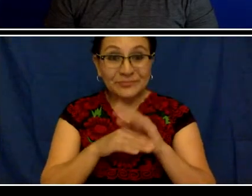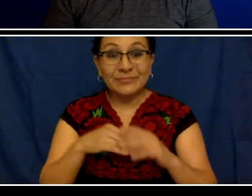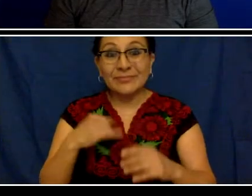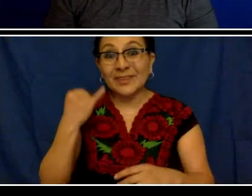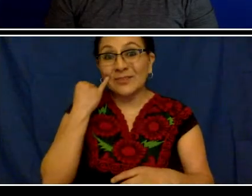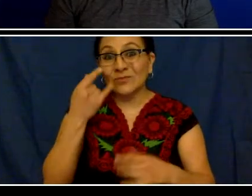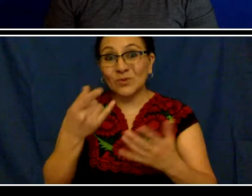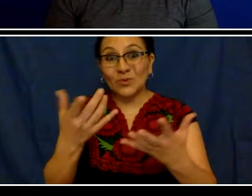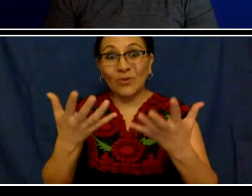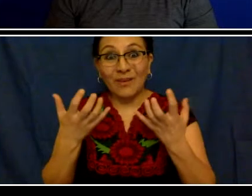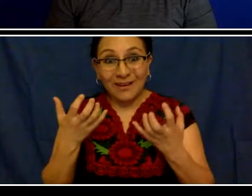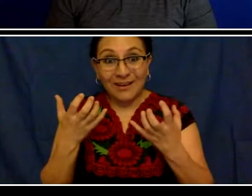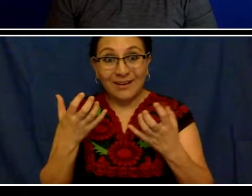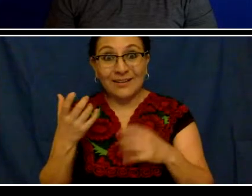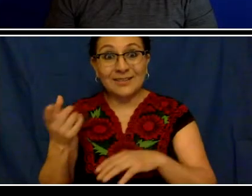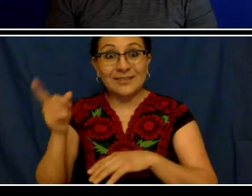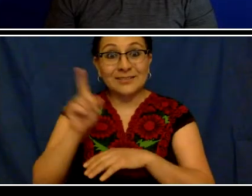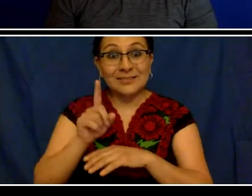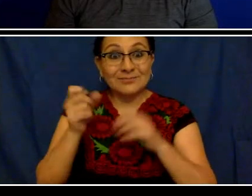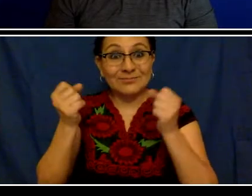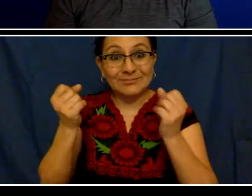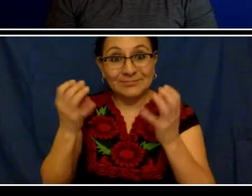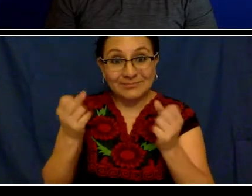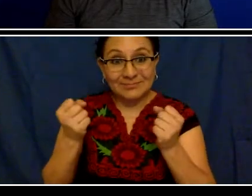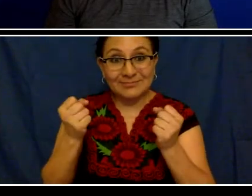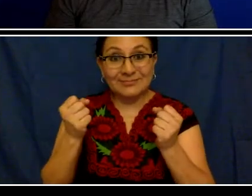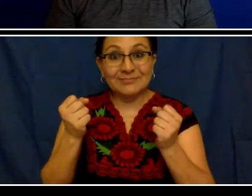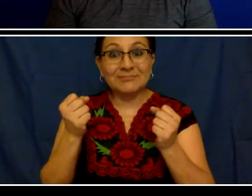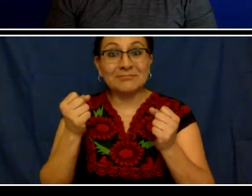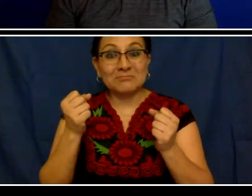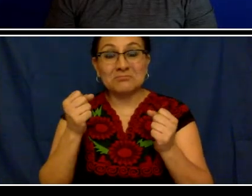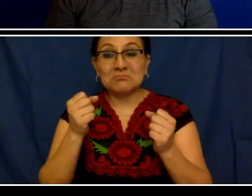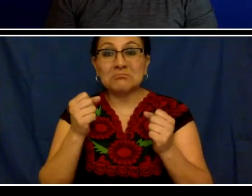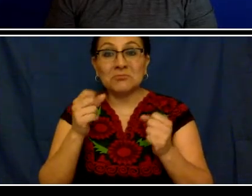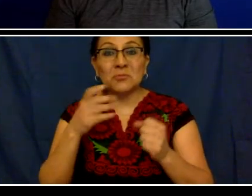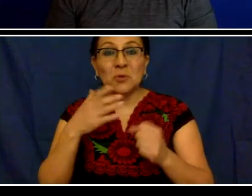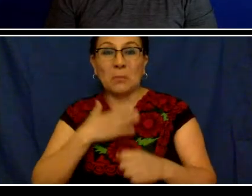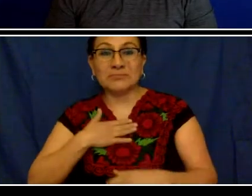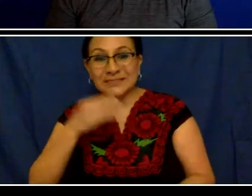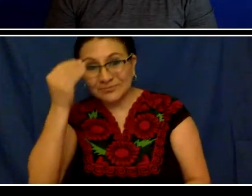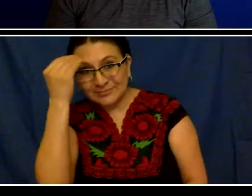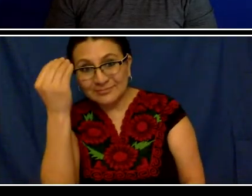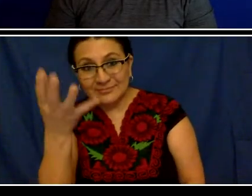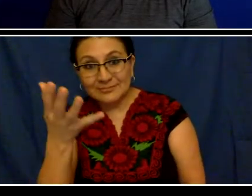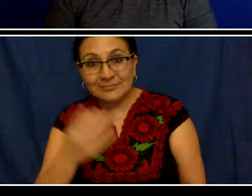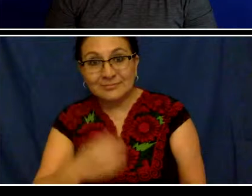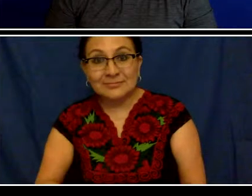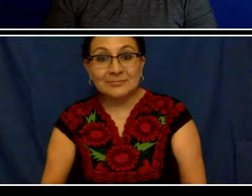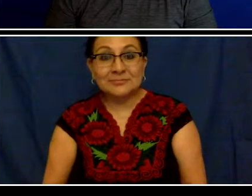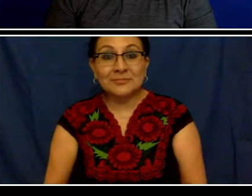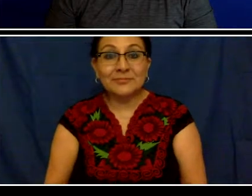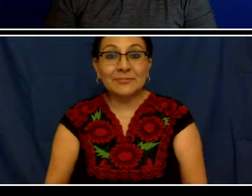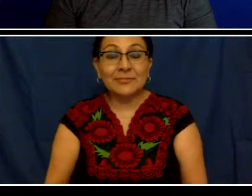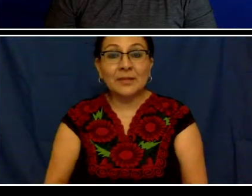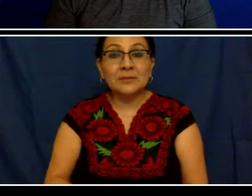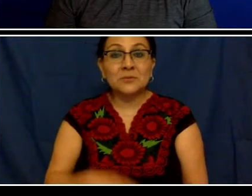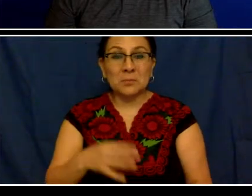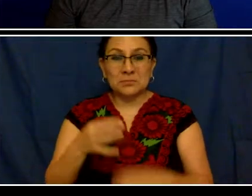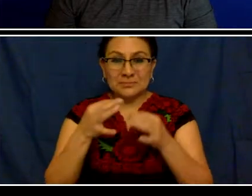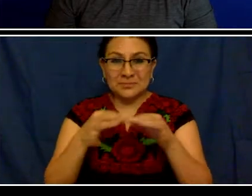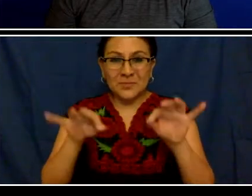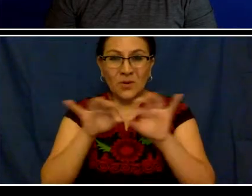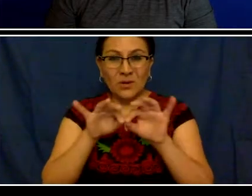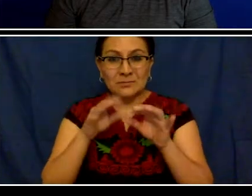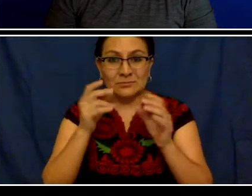Okay, so we have community guidelines here. So if you're going to choose to sign your question,